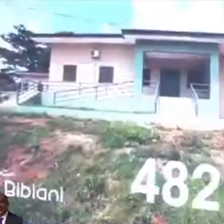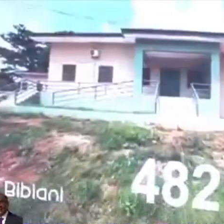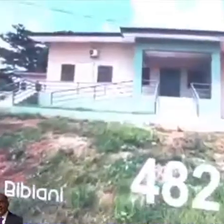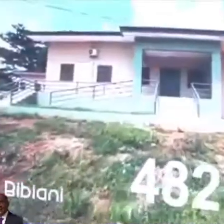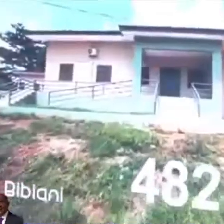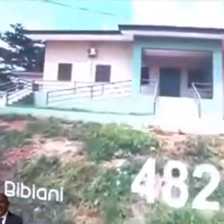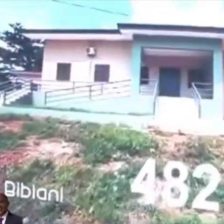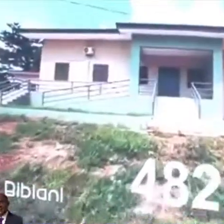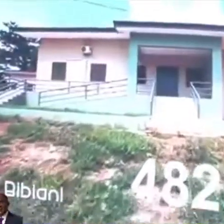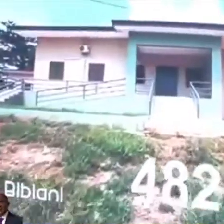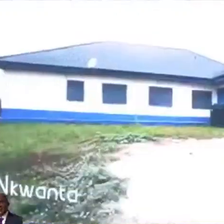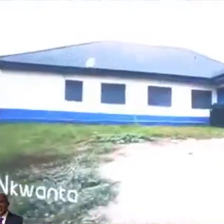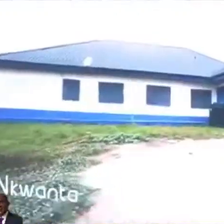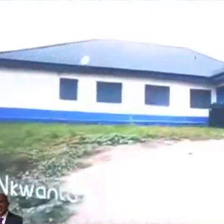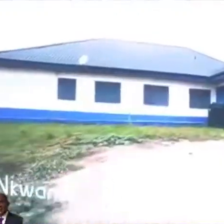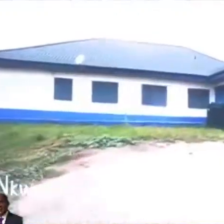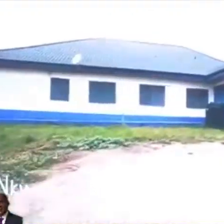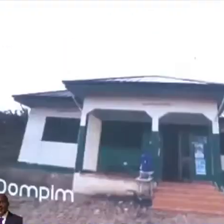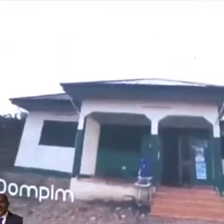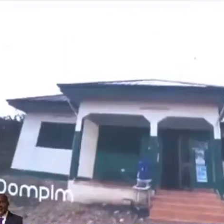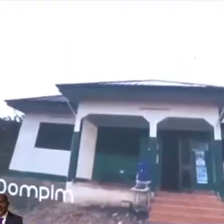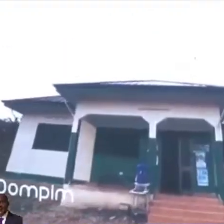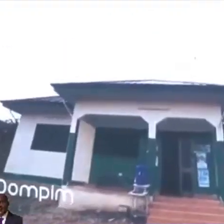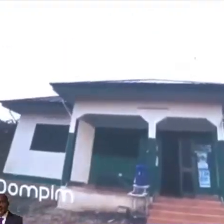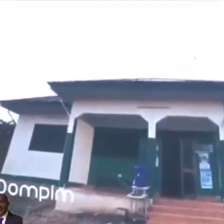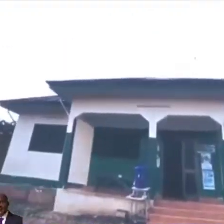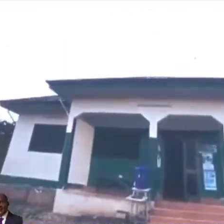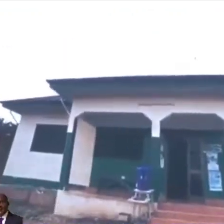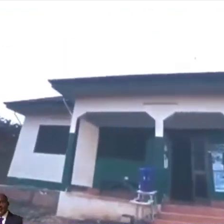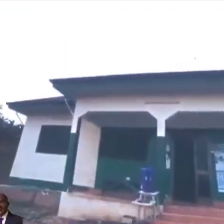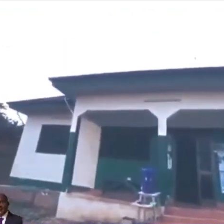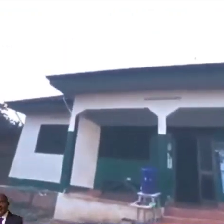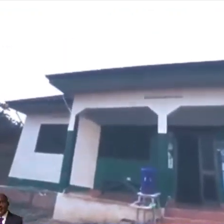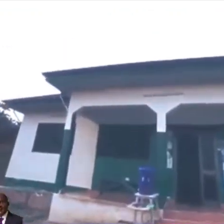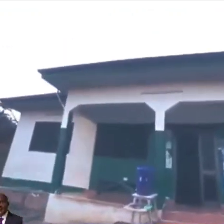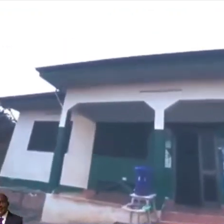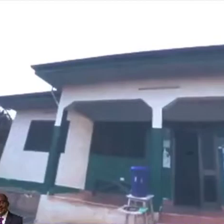community-based health planning and service compounds.